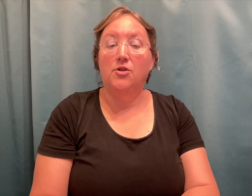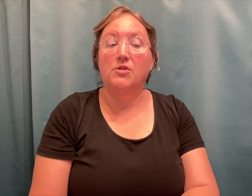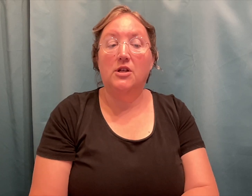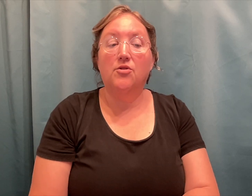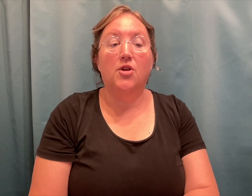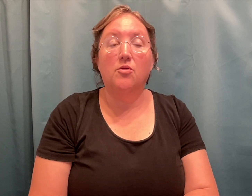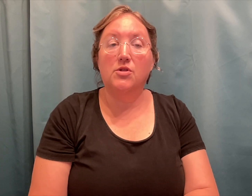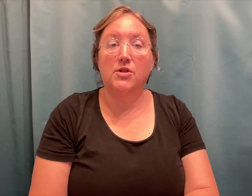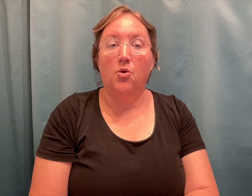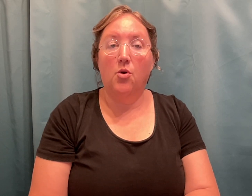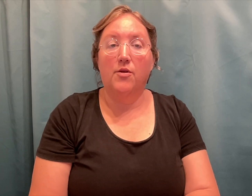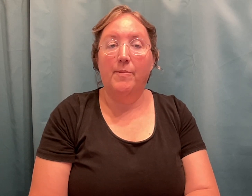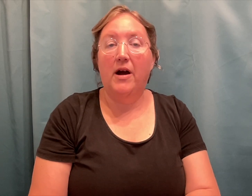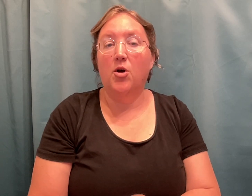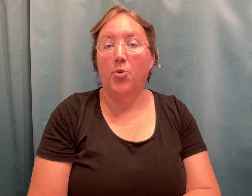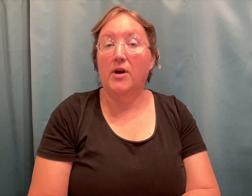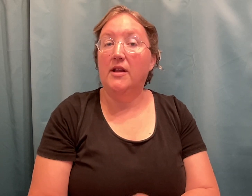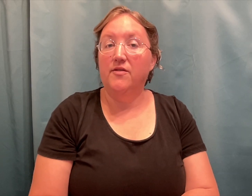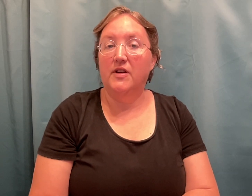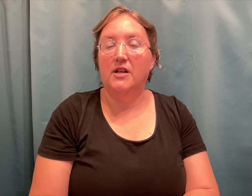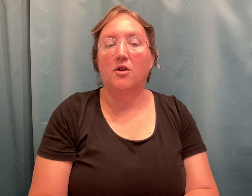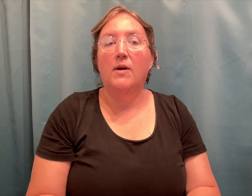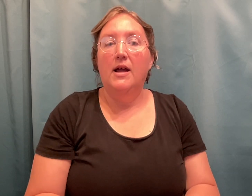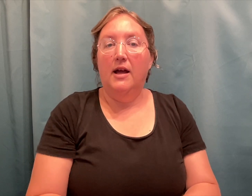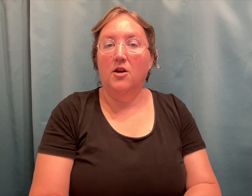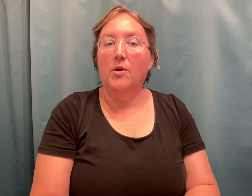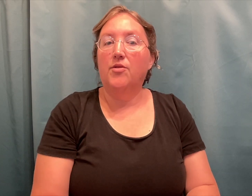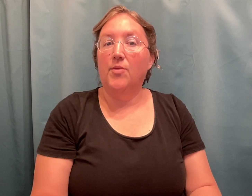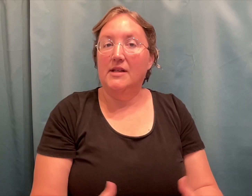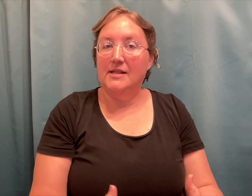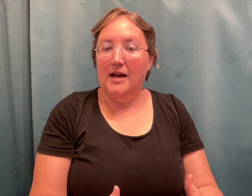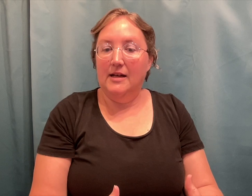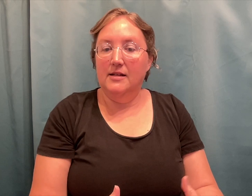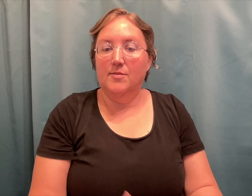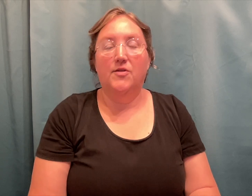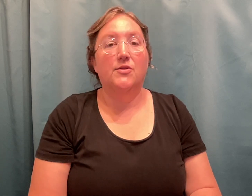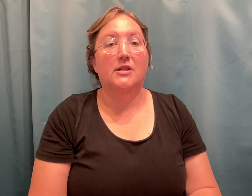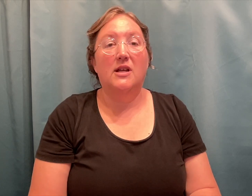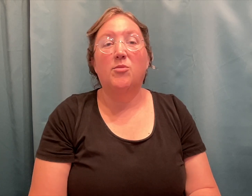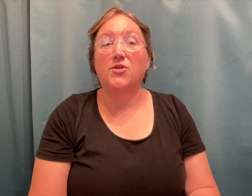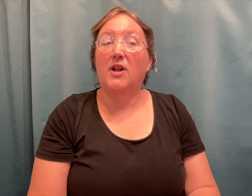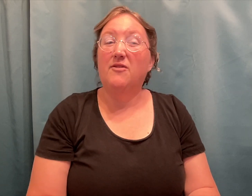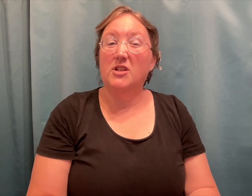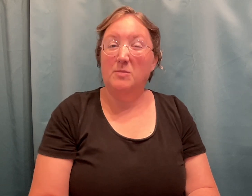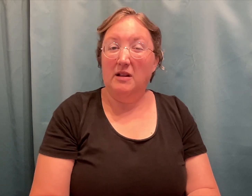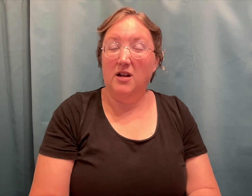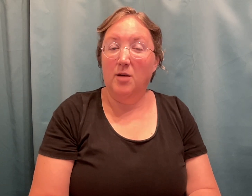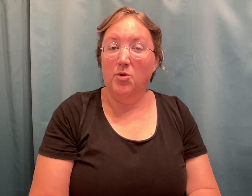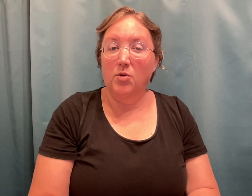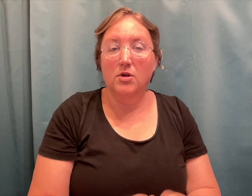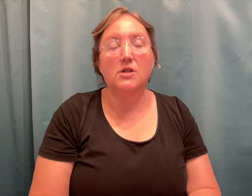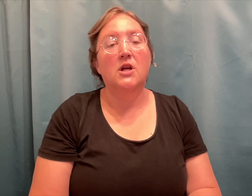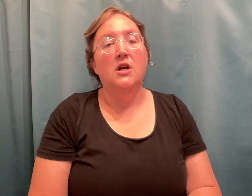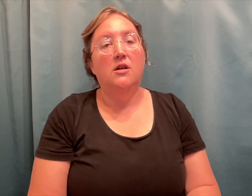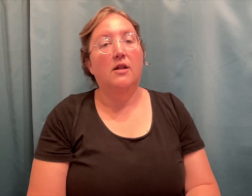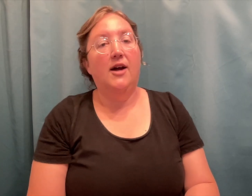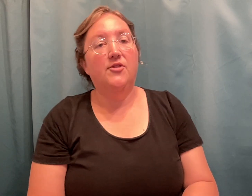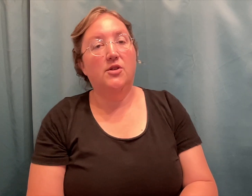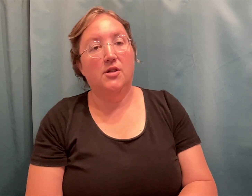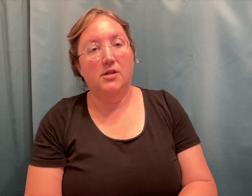using your notes or the PowerPoint and the video and going through and signing some of those examples. You'll have to spell a couple words. You'll have to